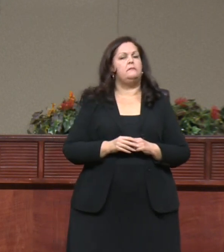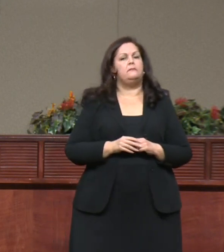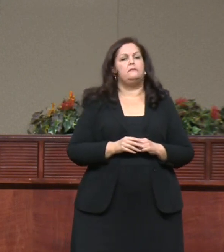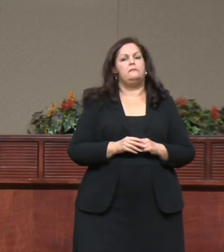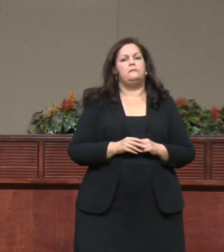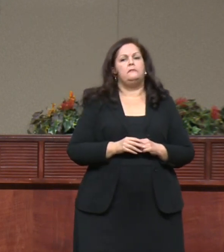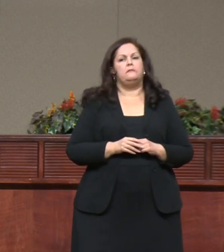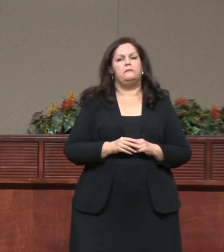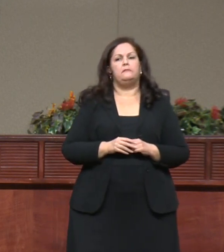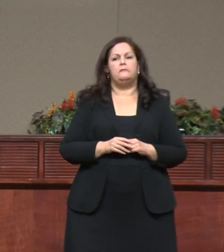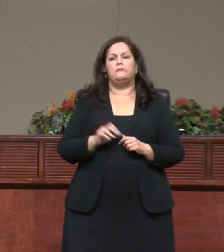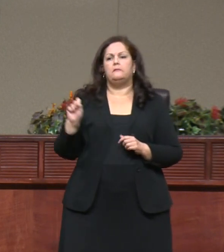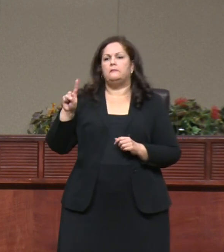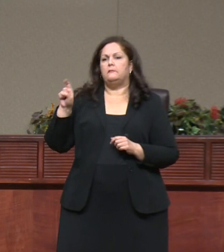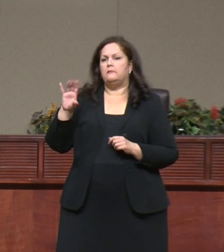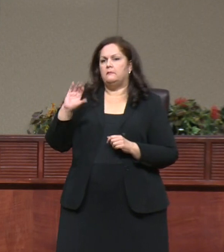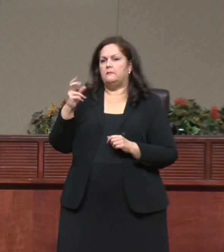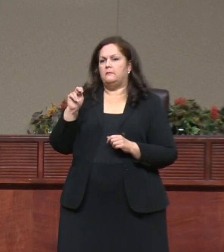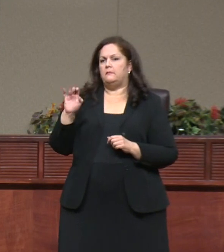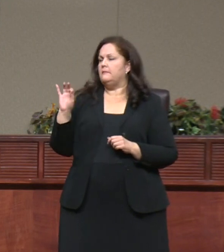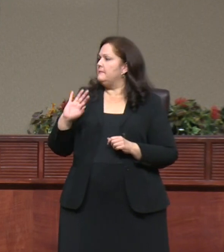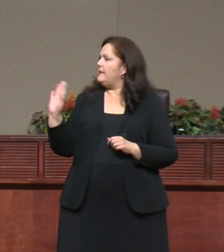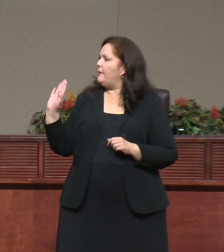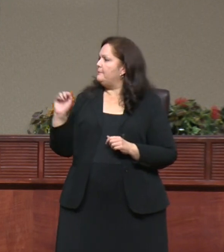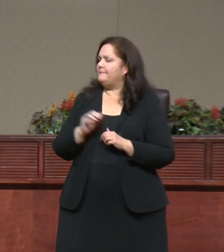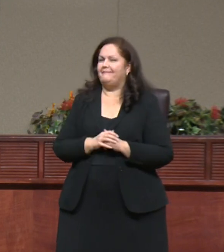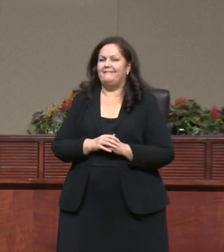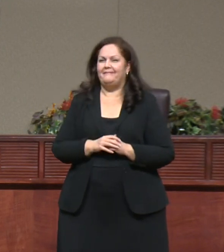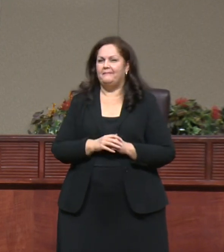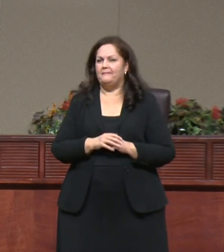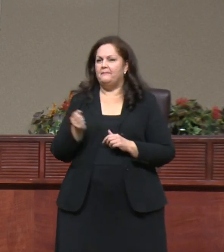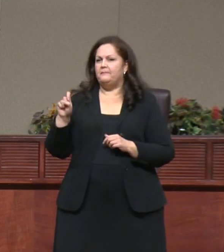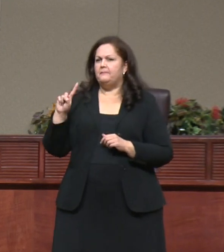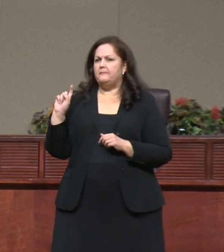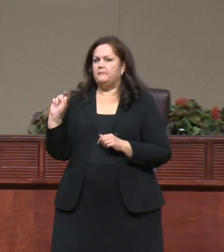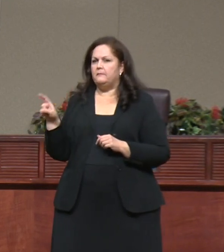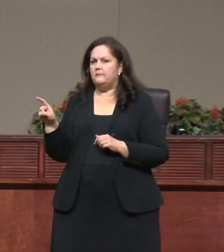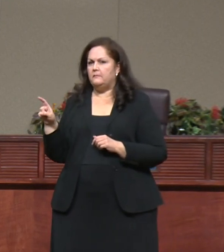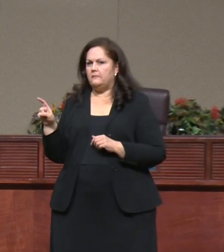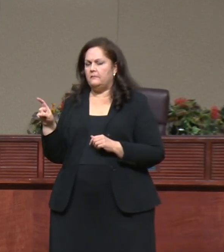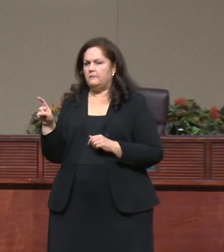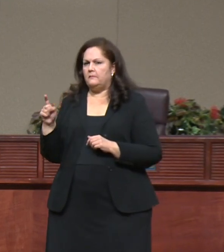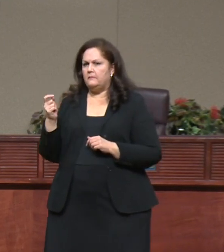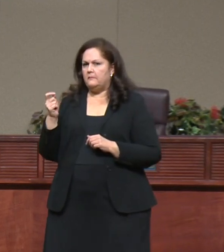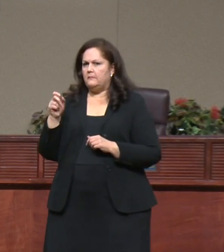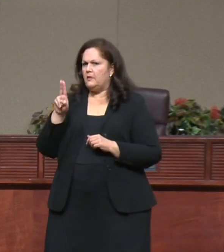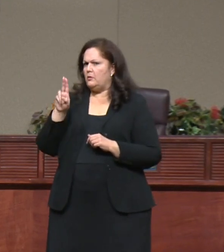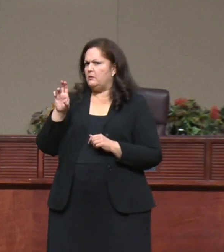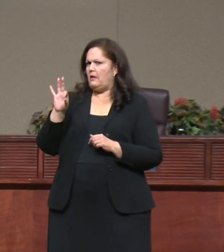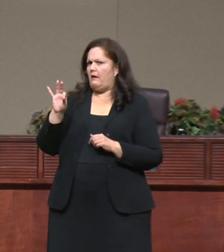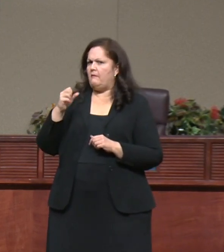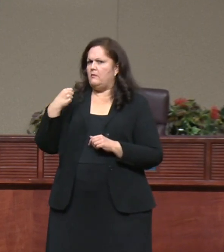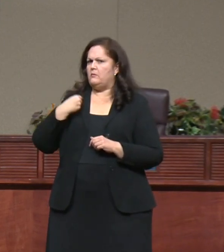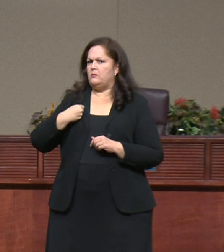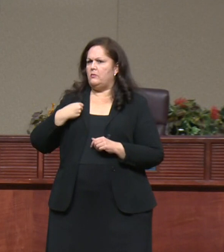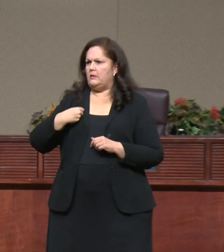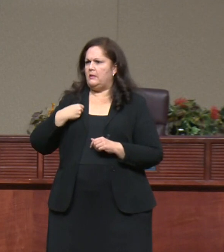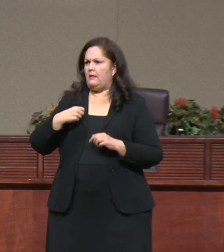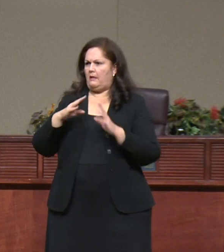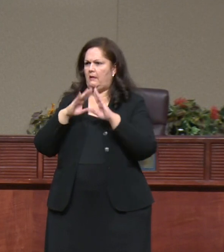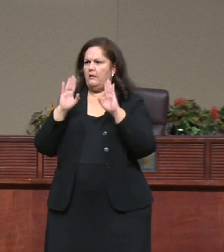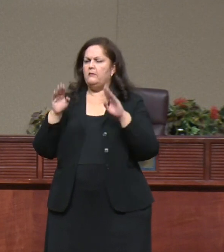Hi, Megan Cruz from Channel 9. Hey, Dr. Pino. Can I ask you to walk us through a little bit more of the UCF sorority houses case? Like how